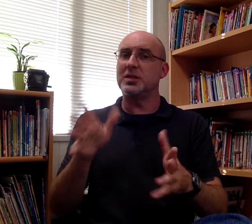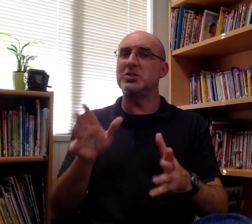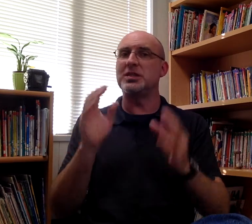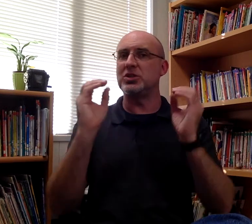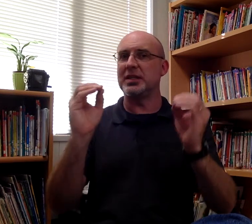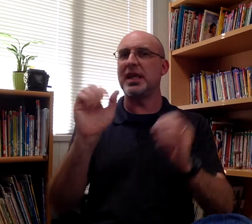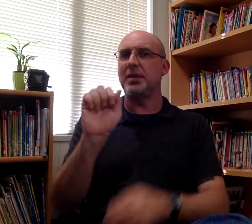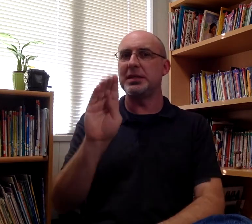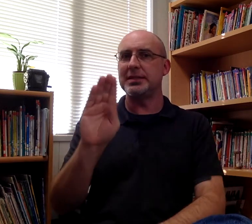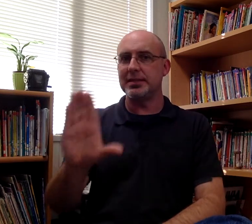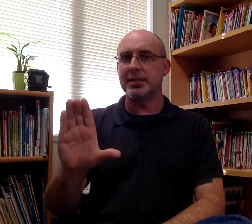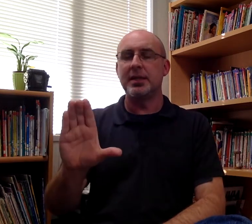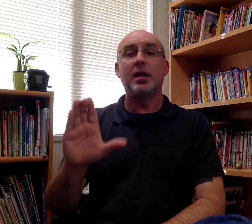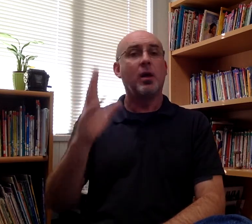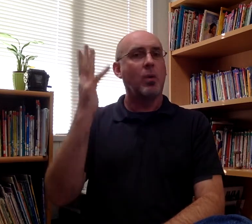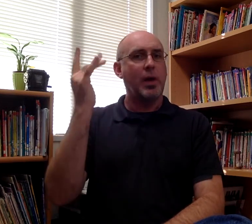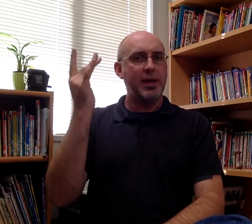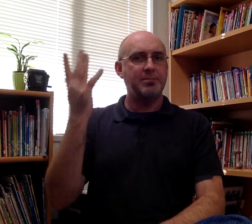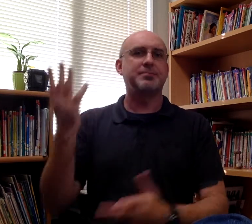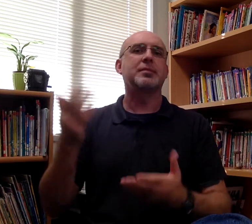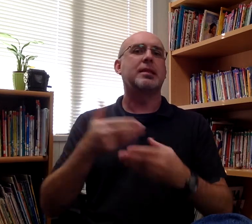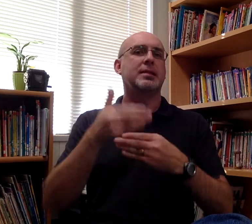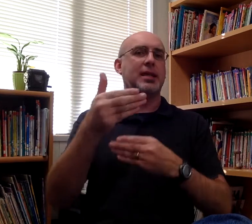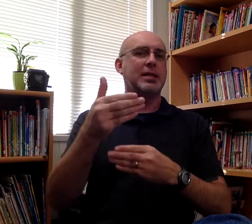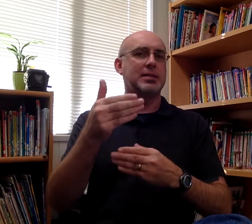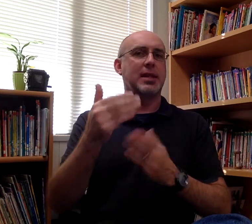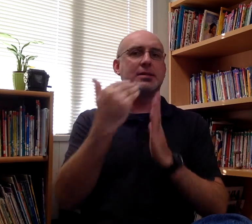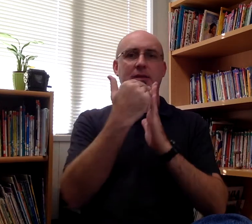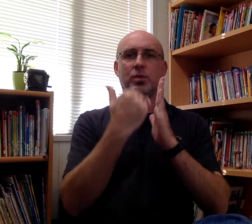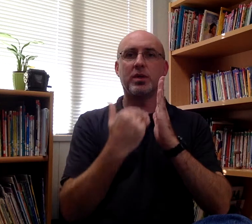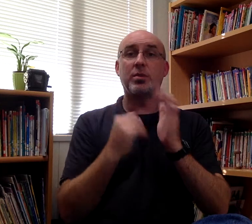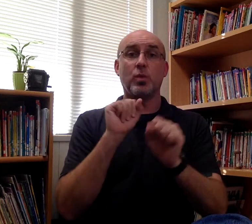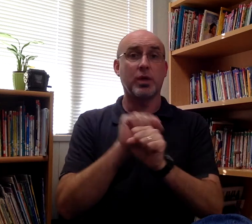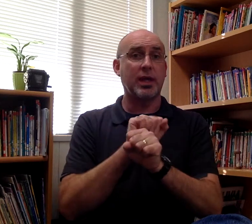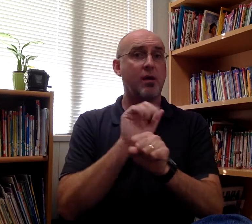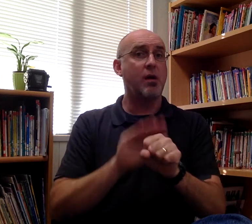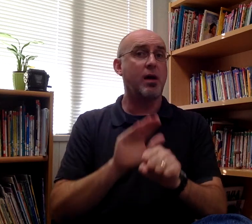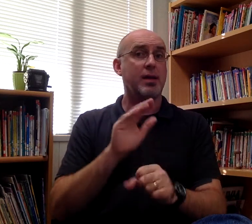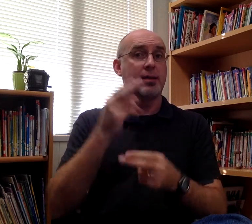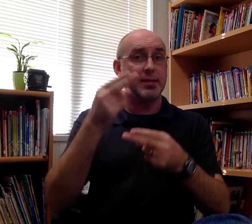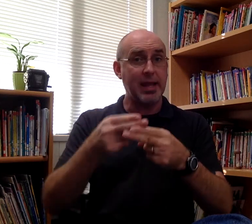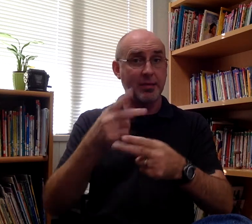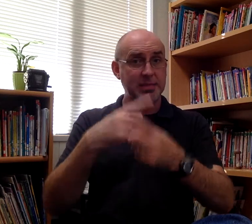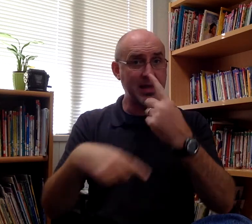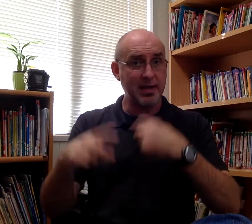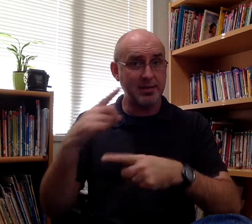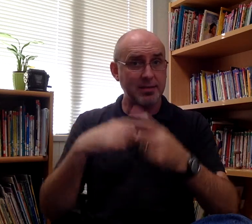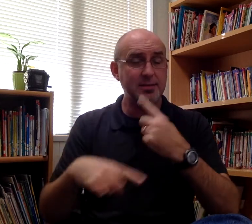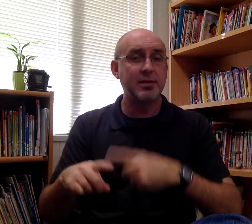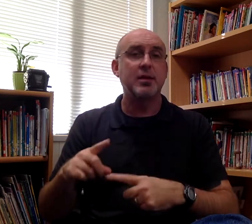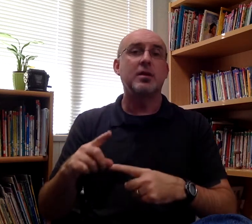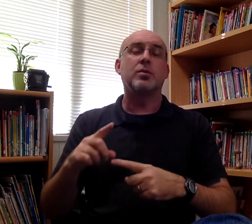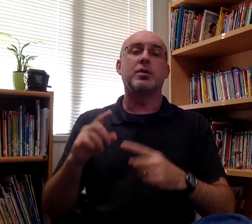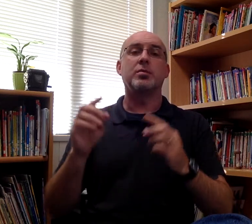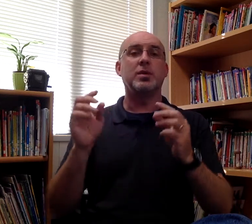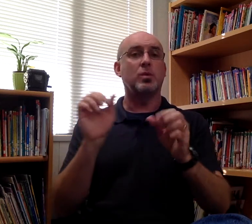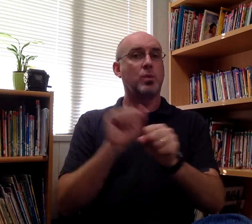finish teaching the ABCs. Why? The next lesson we're going to be working on name signs. We're going to be